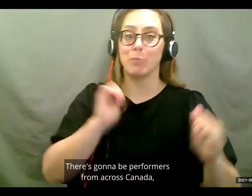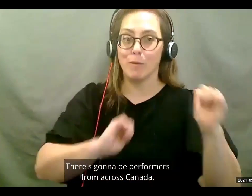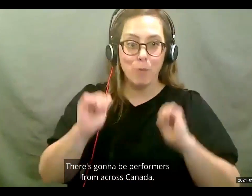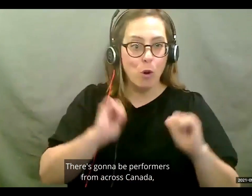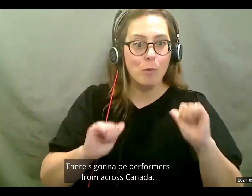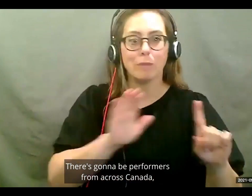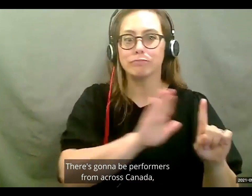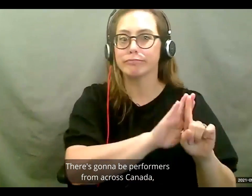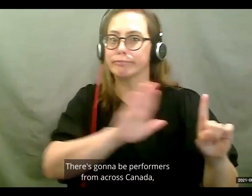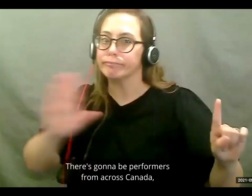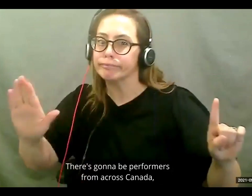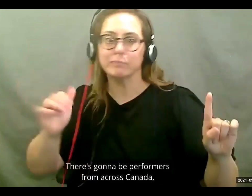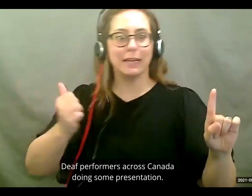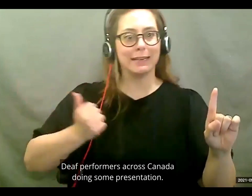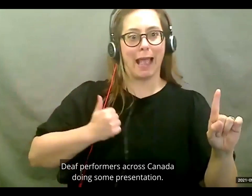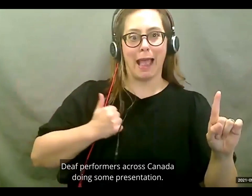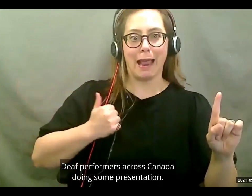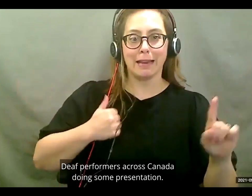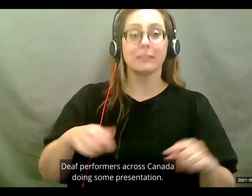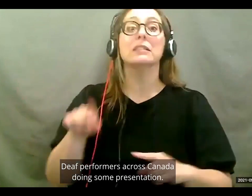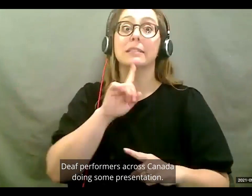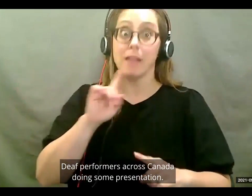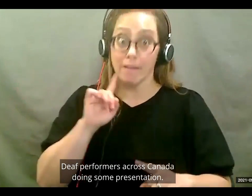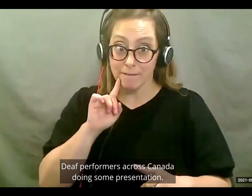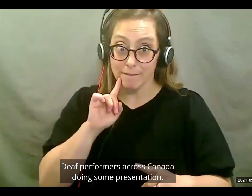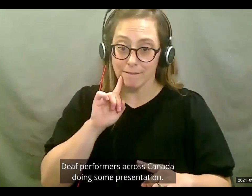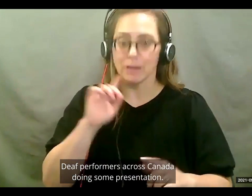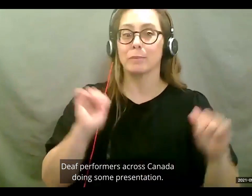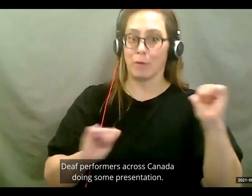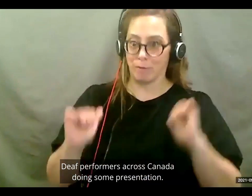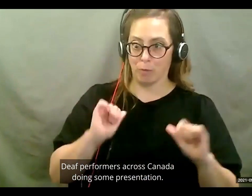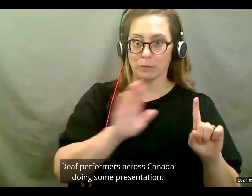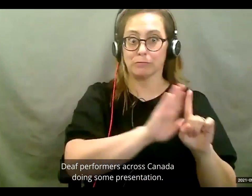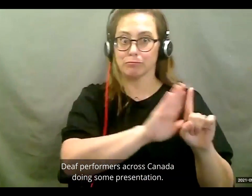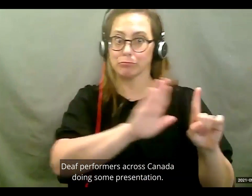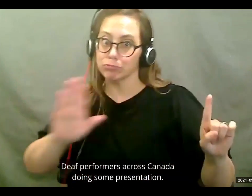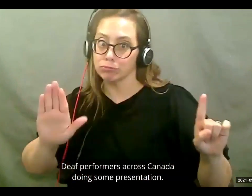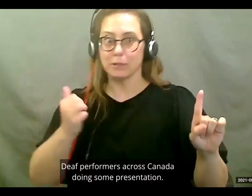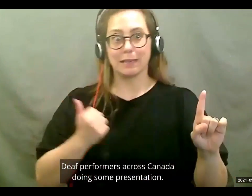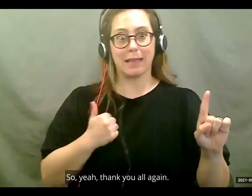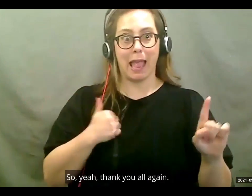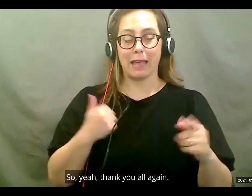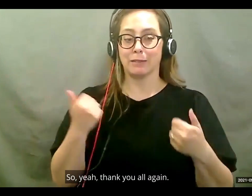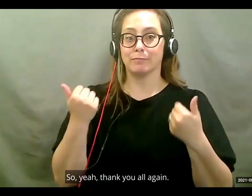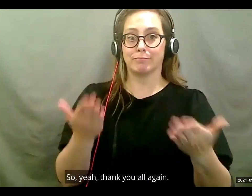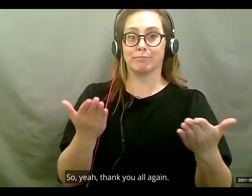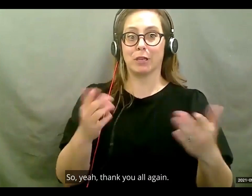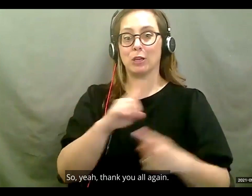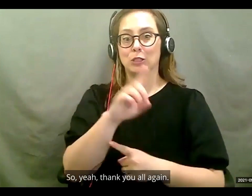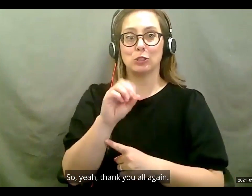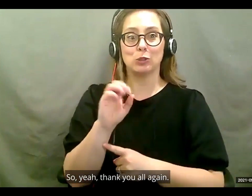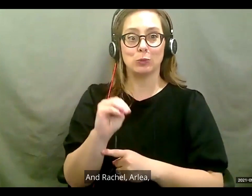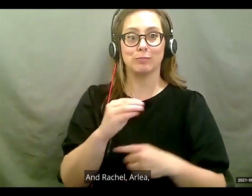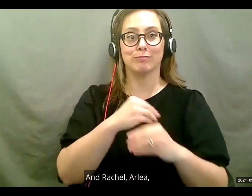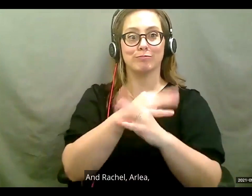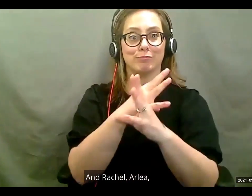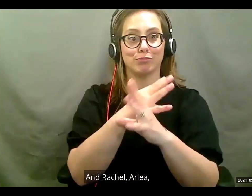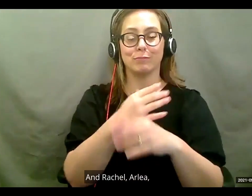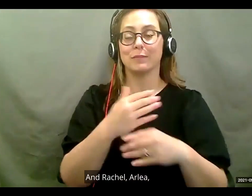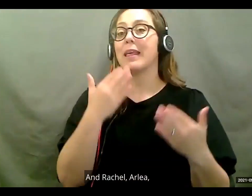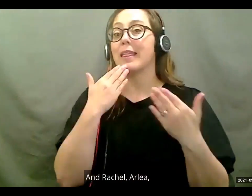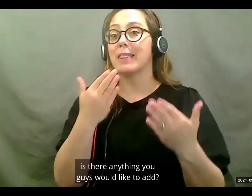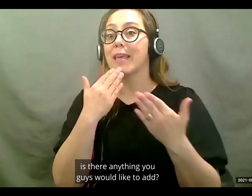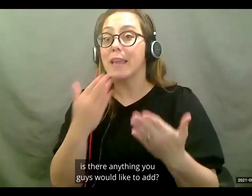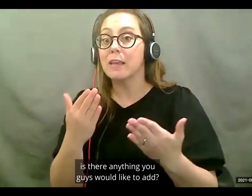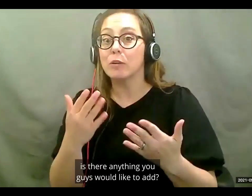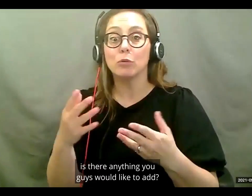from across Canada, deaf performers across Canada doing some presentations. So yeah, thank you all again. And Rachel,